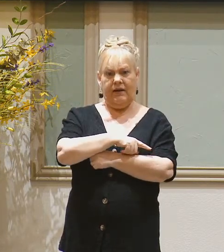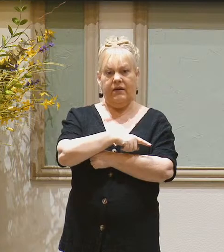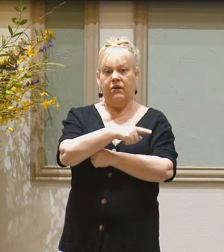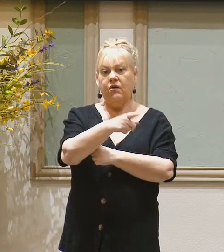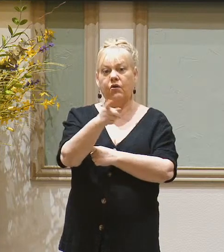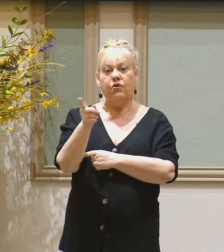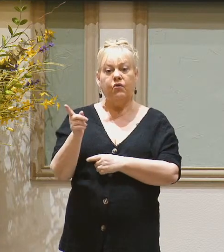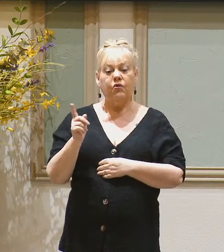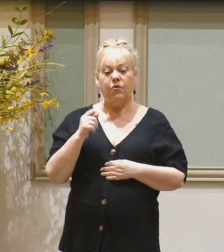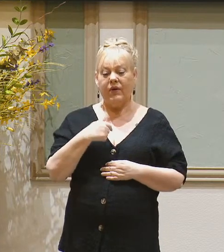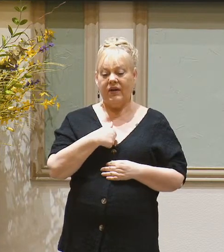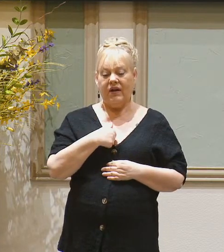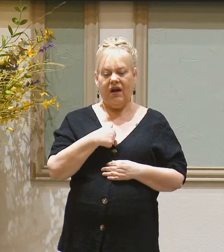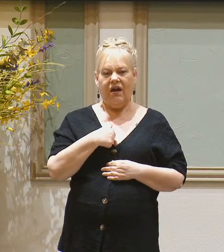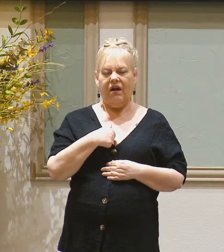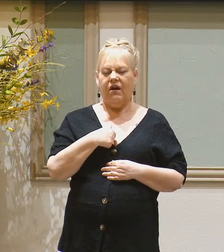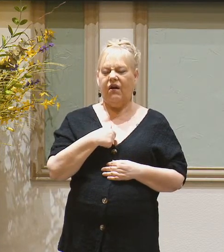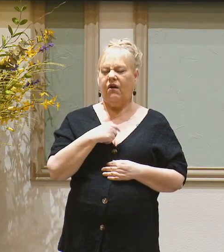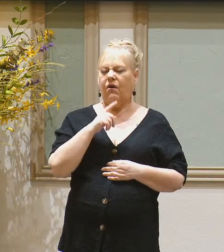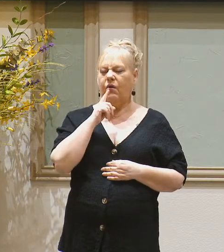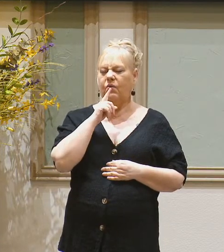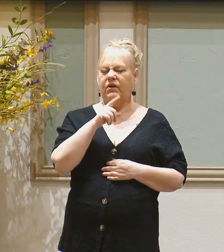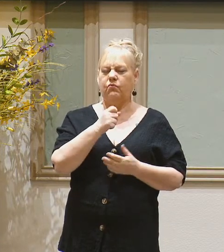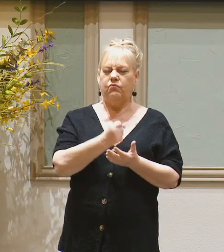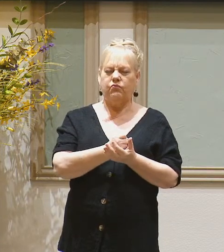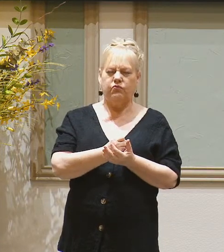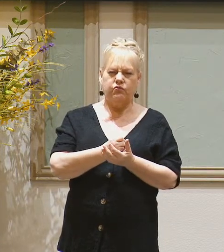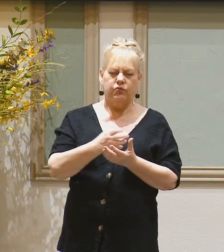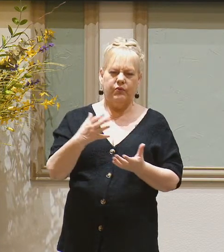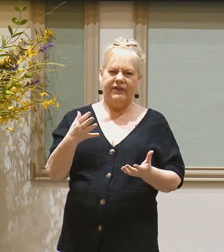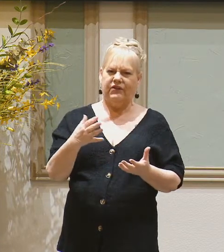I are filthy rich.